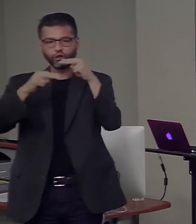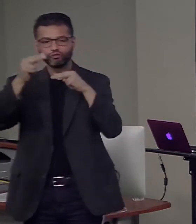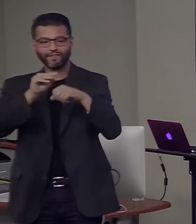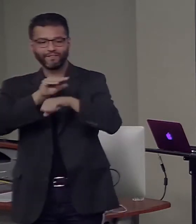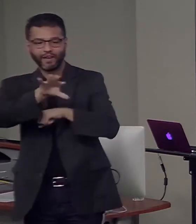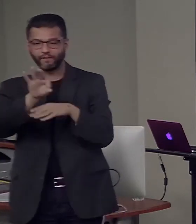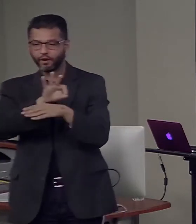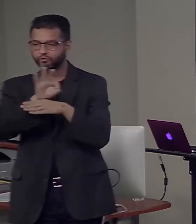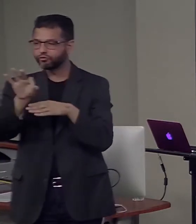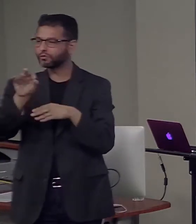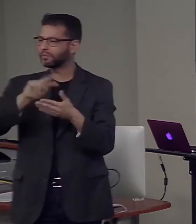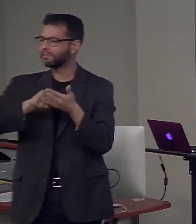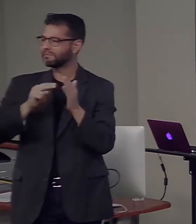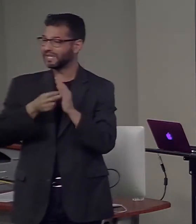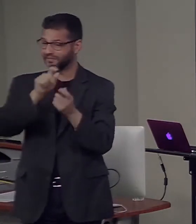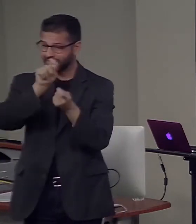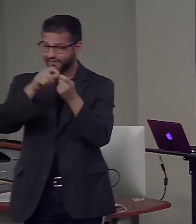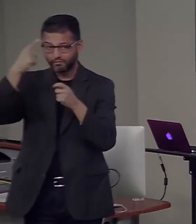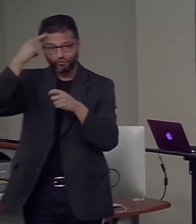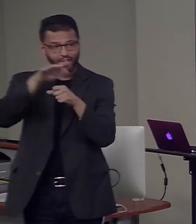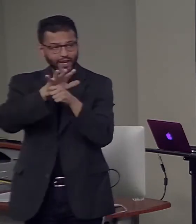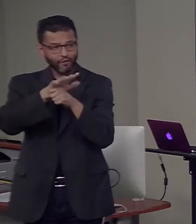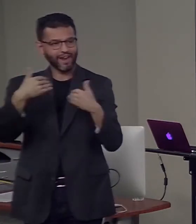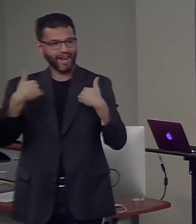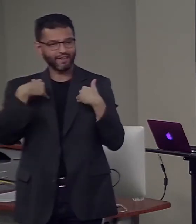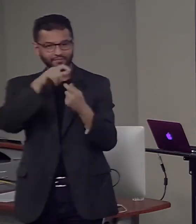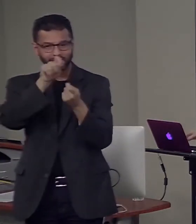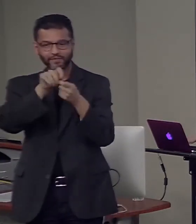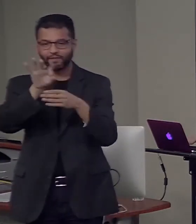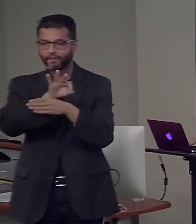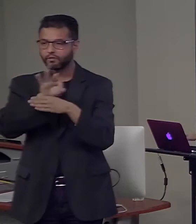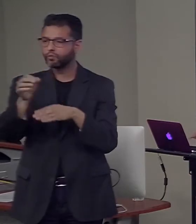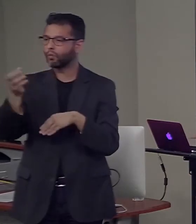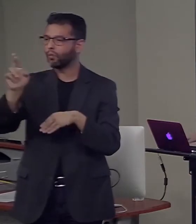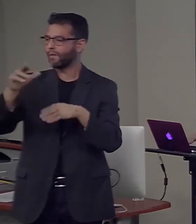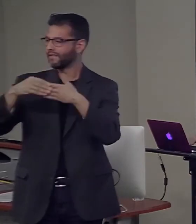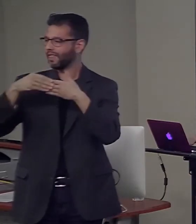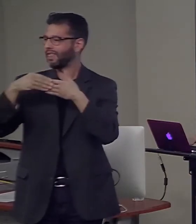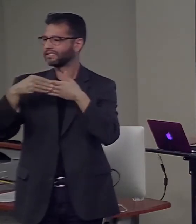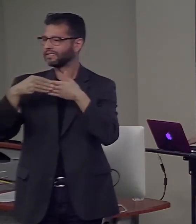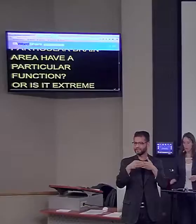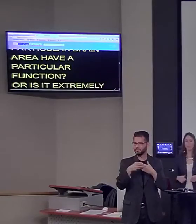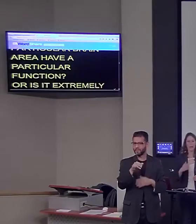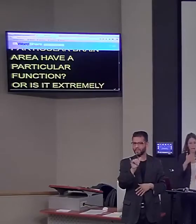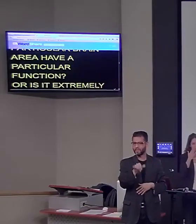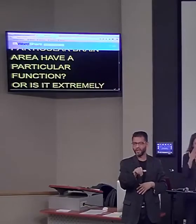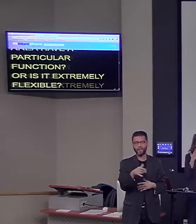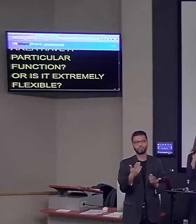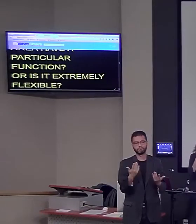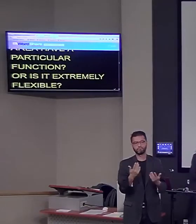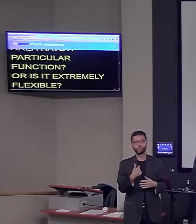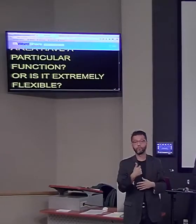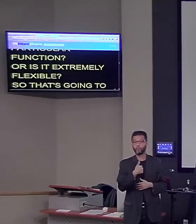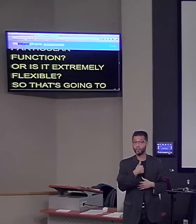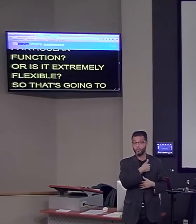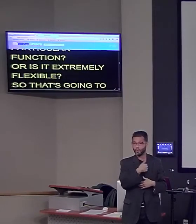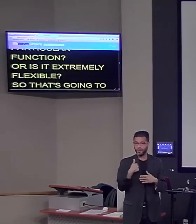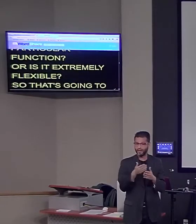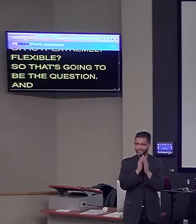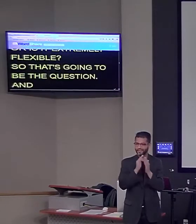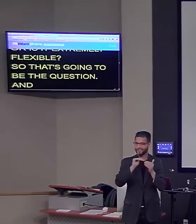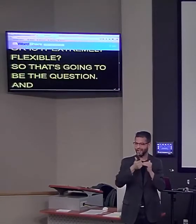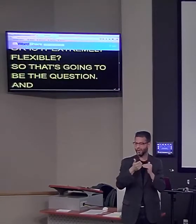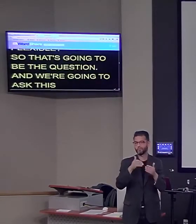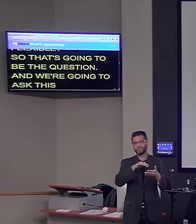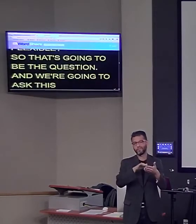a particular function, or is it extremely flexible? So that's going to be the question. And we're going to ask this question by studying the visual